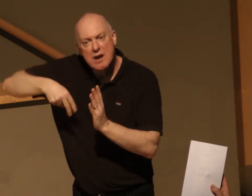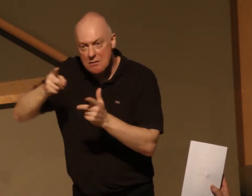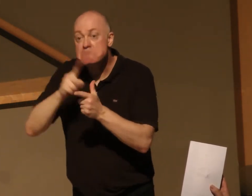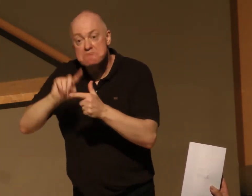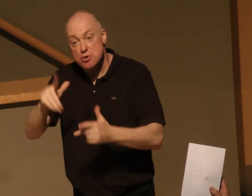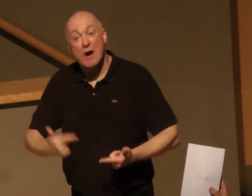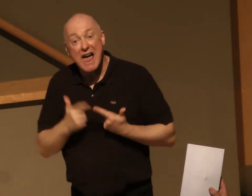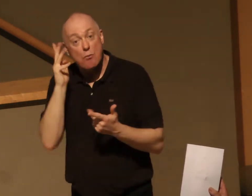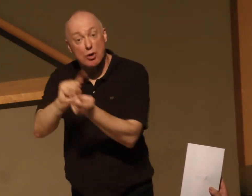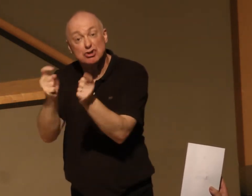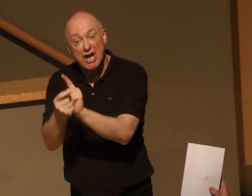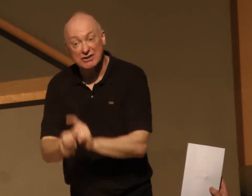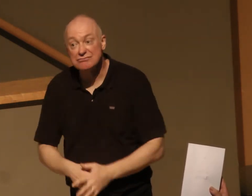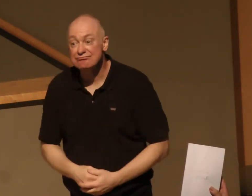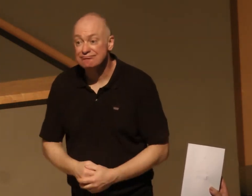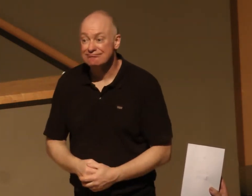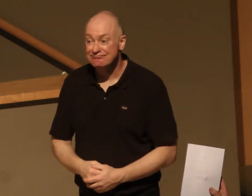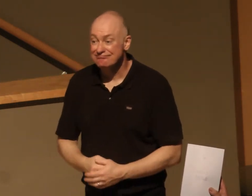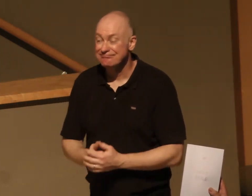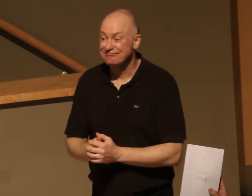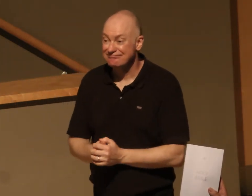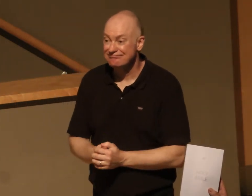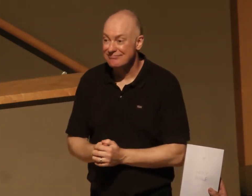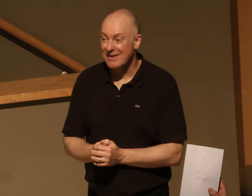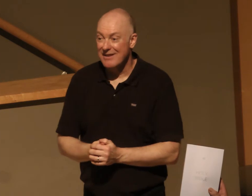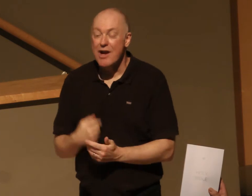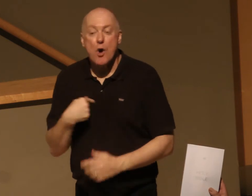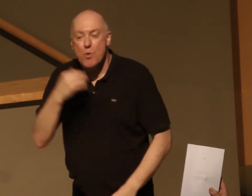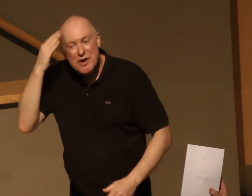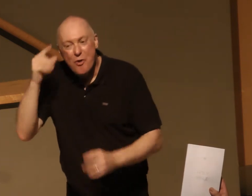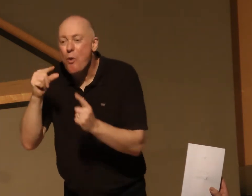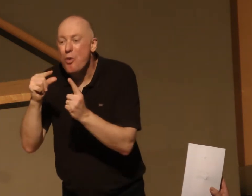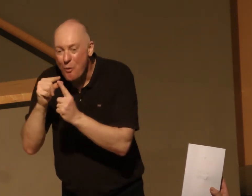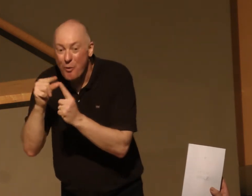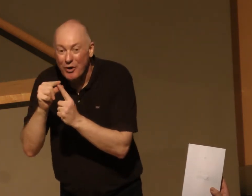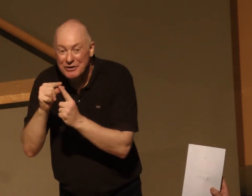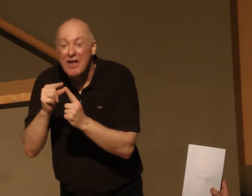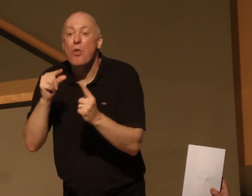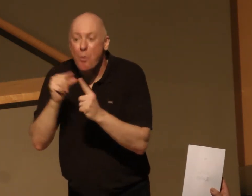life changed by these words, which we know are the Word of God. Well,